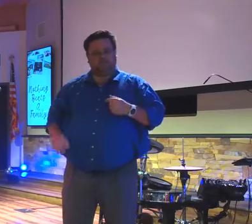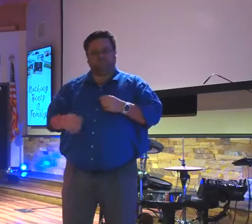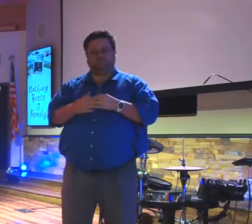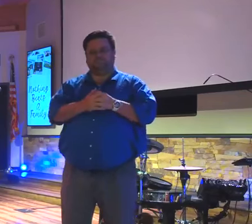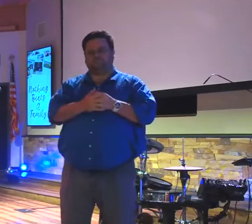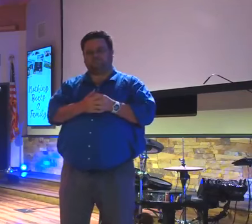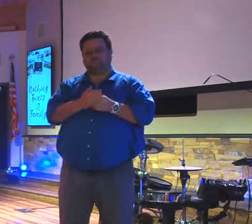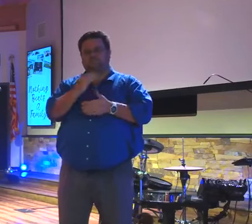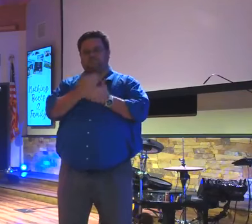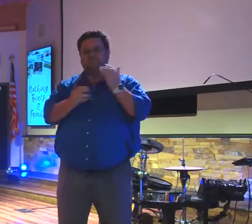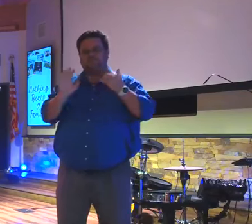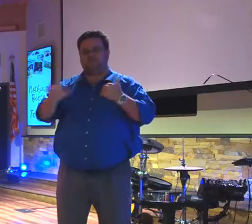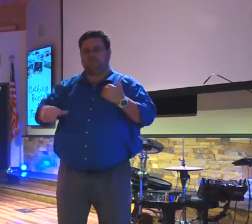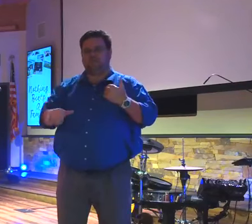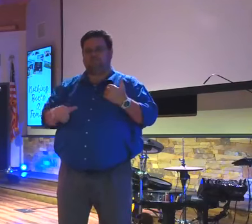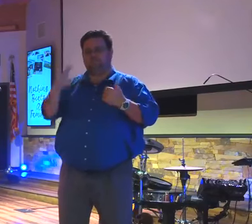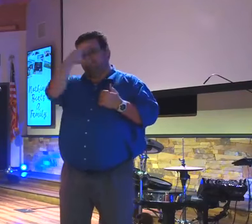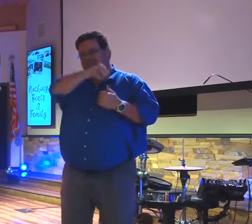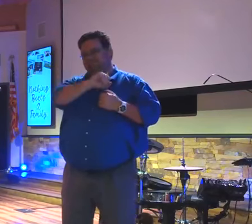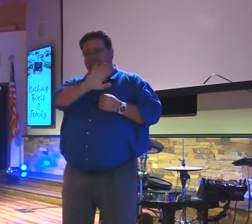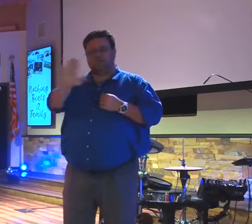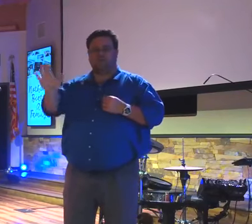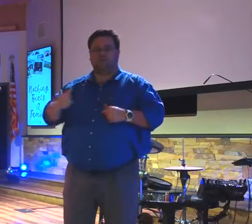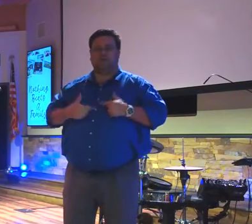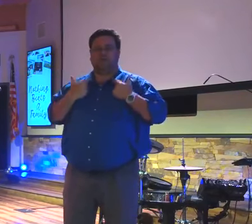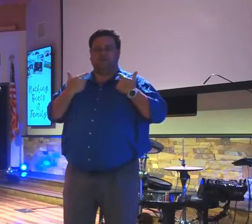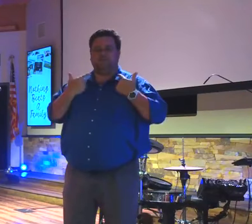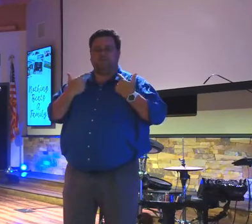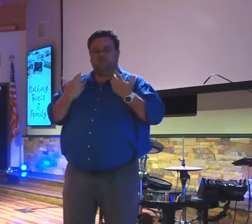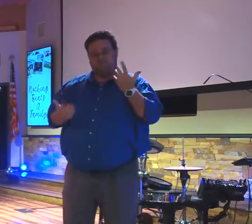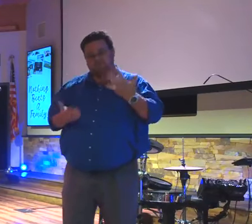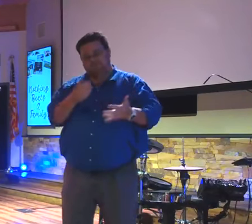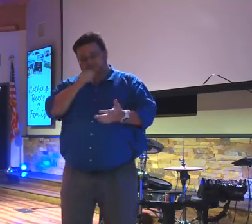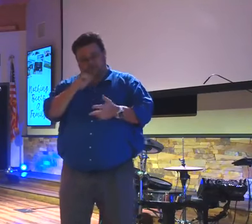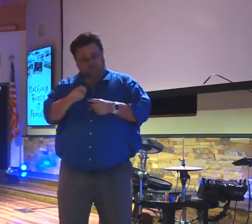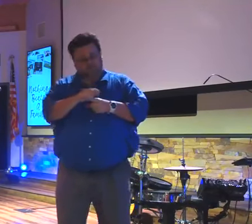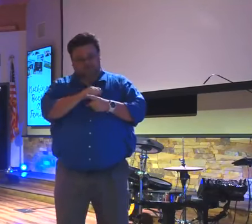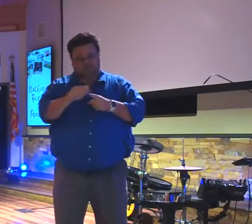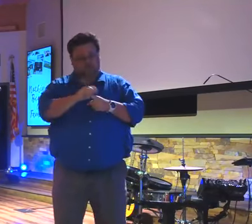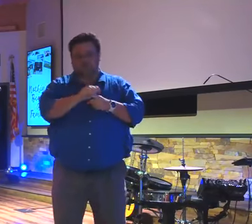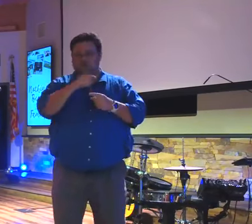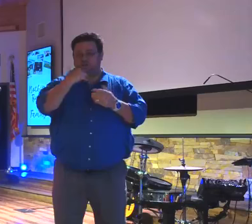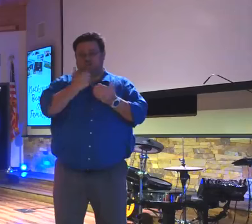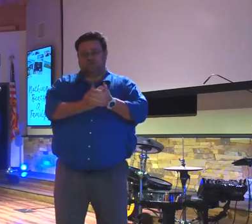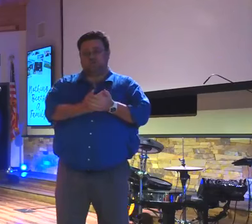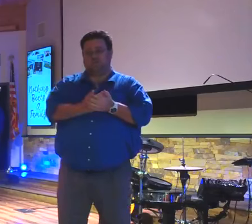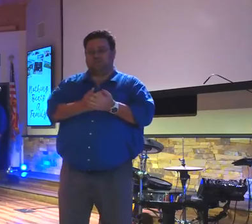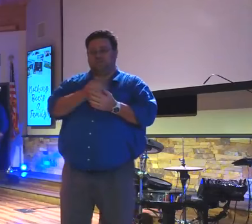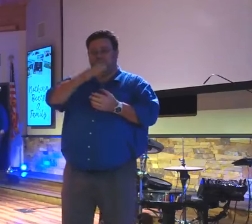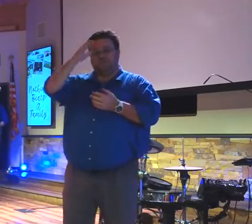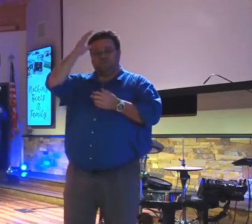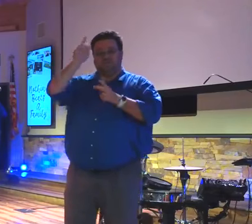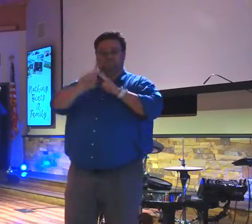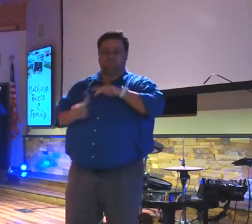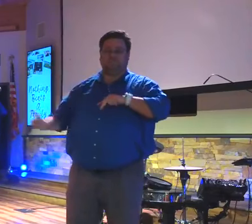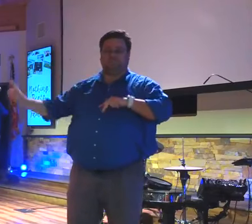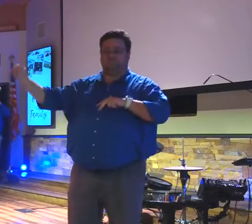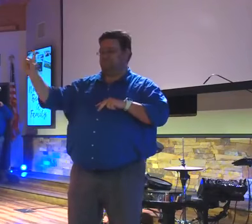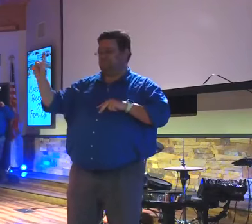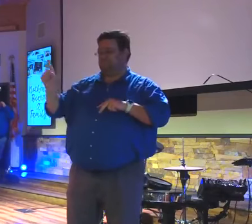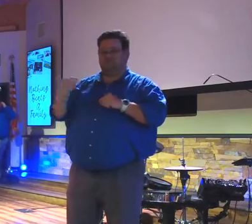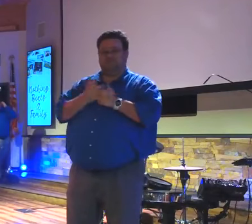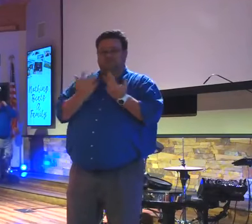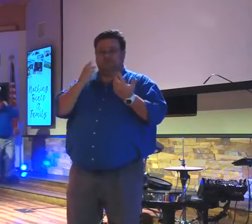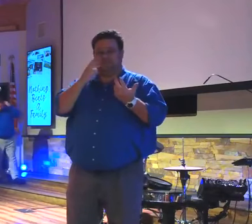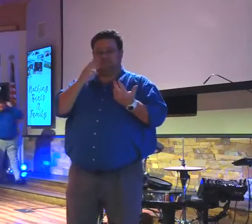lacking as you were brought up. Maybe you didn't receive good training. Your parents were kind of absentee. They weren't there a lot. They didn't spend much